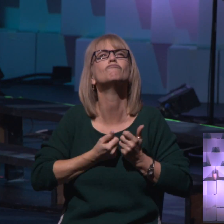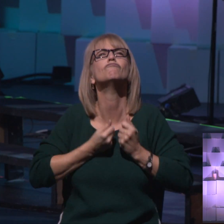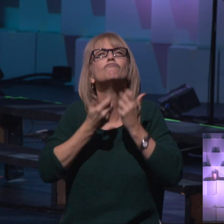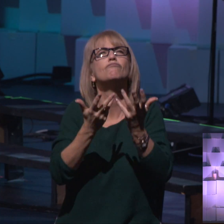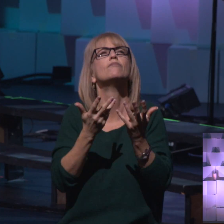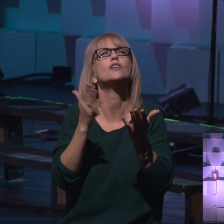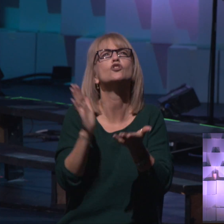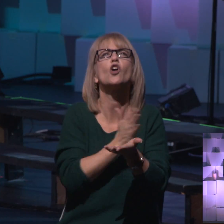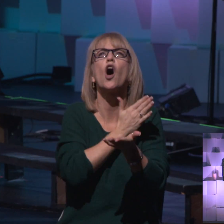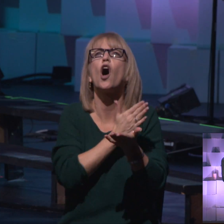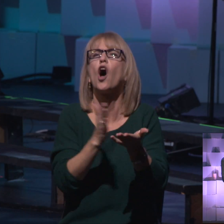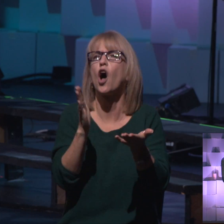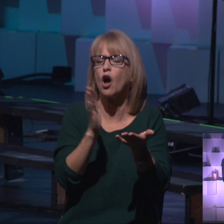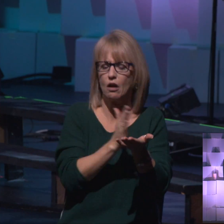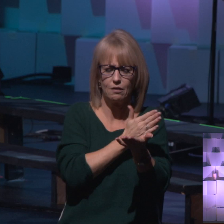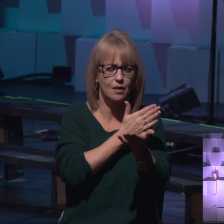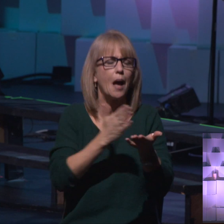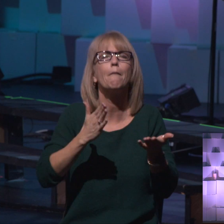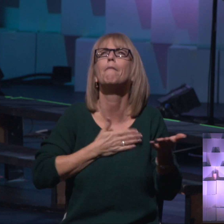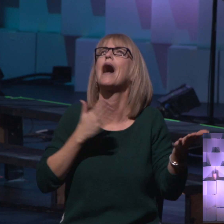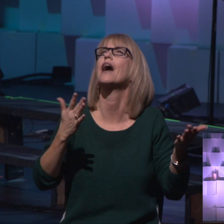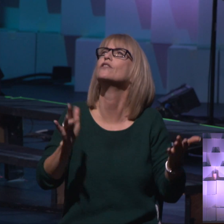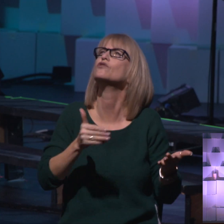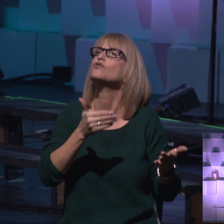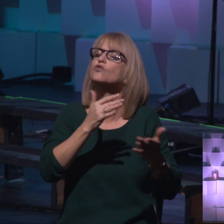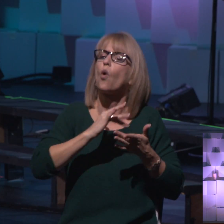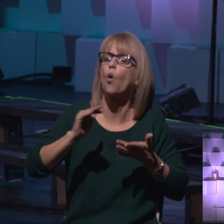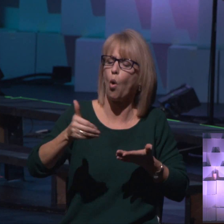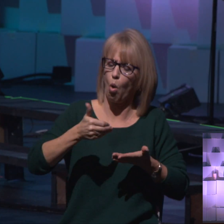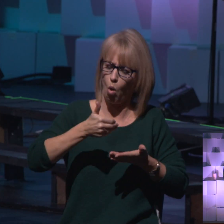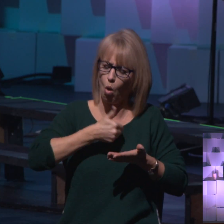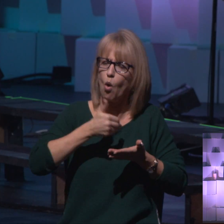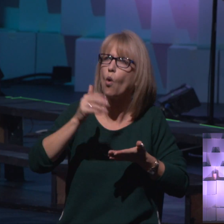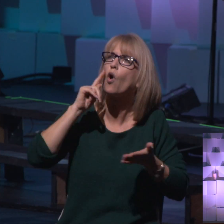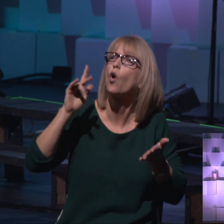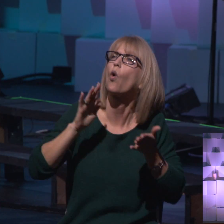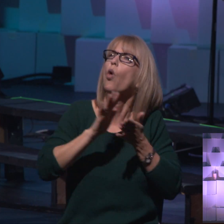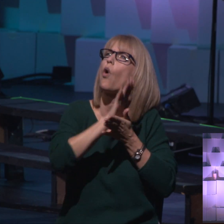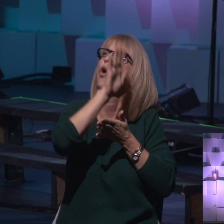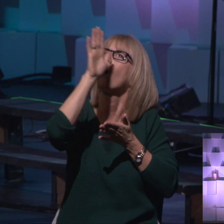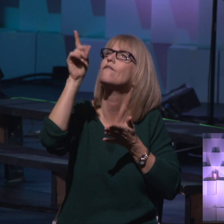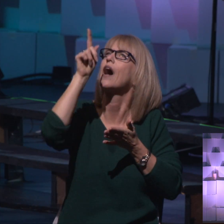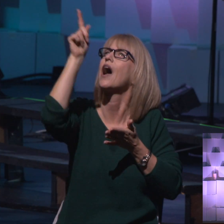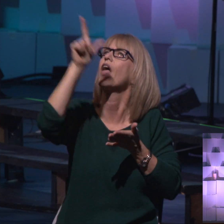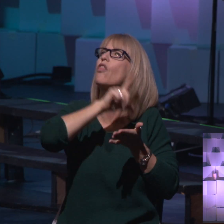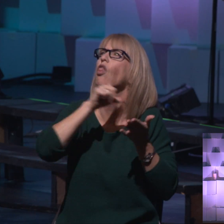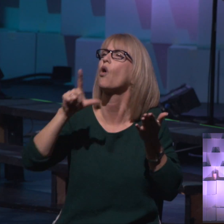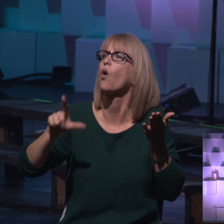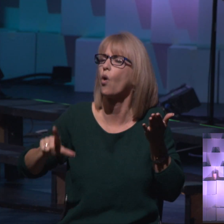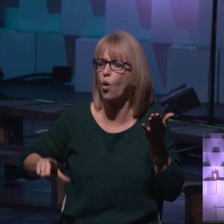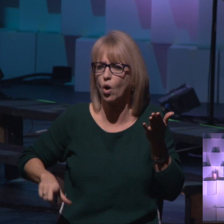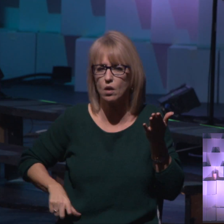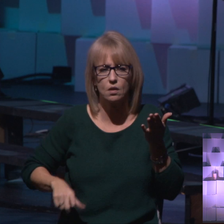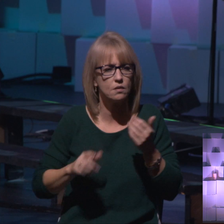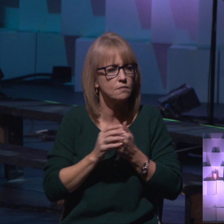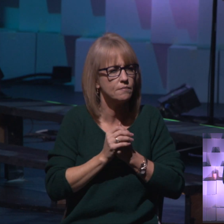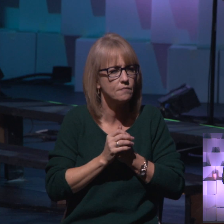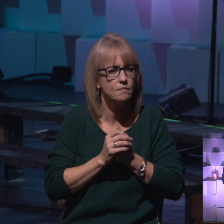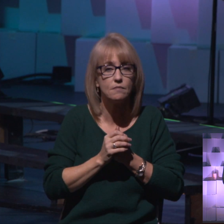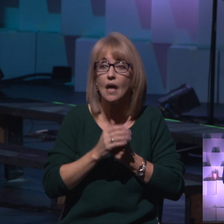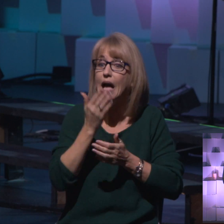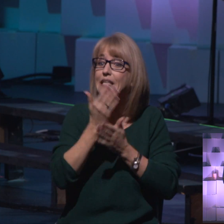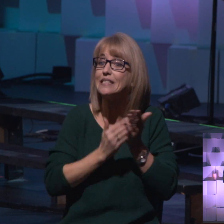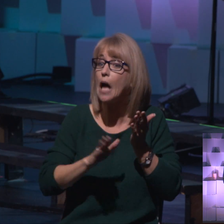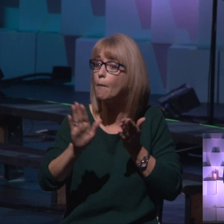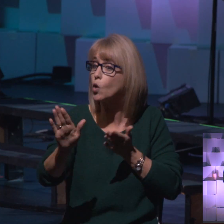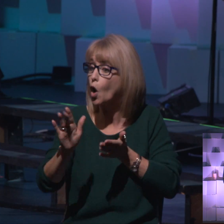Mary said, my soul glorifies the Lord. Now some of your versions say this. It says, my soul